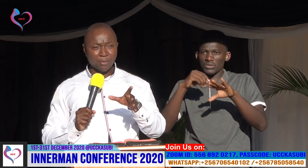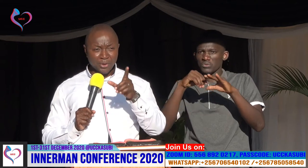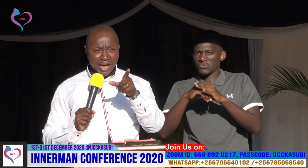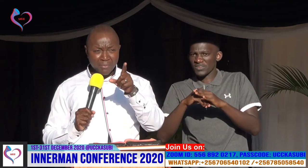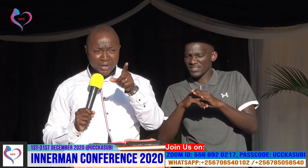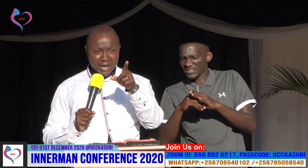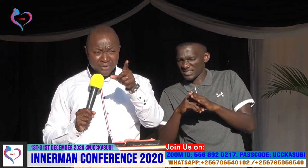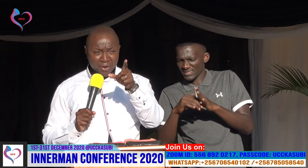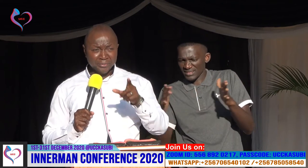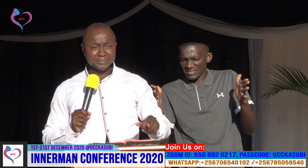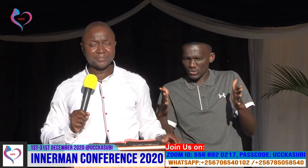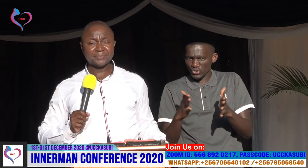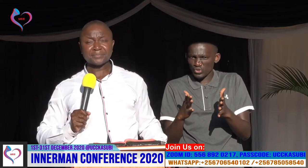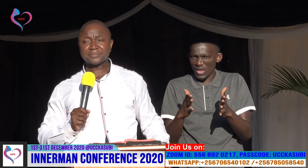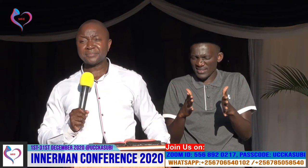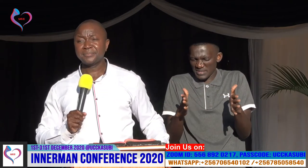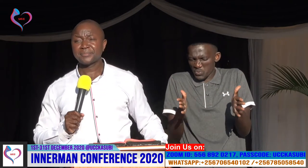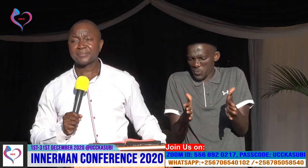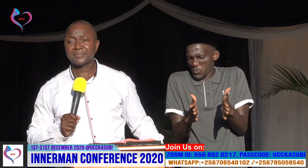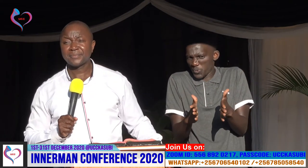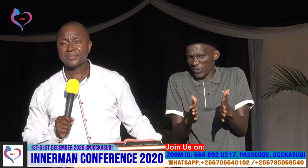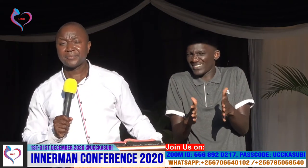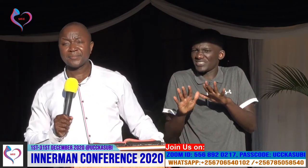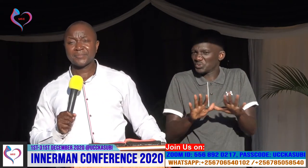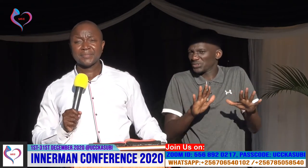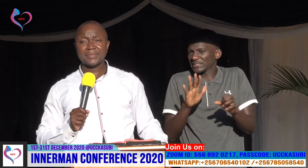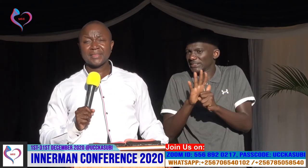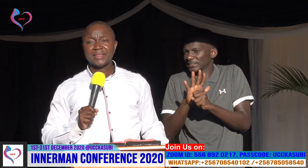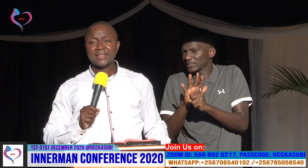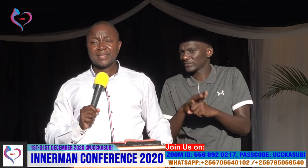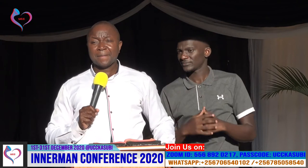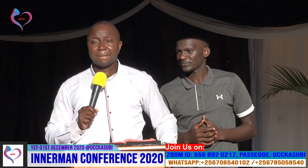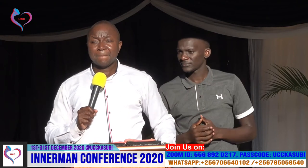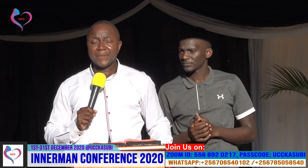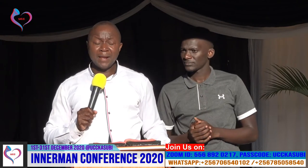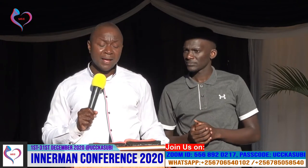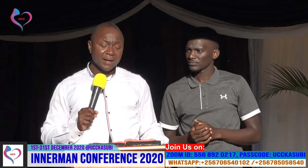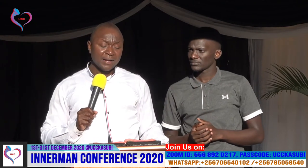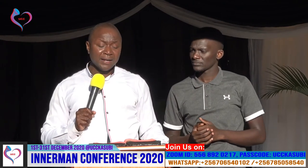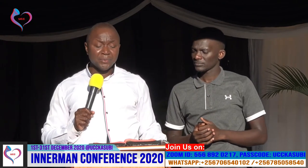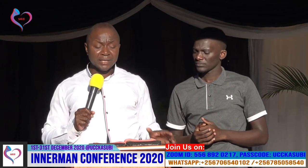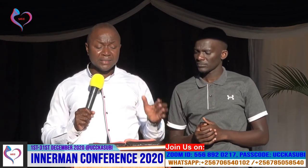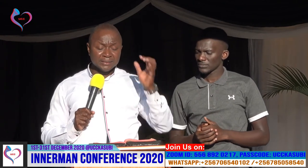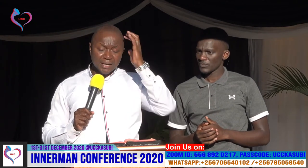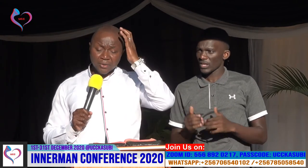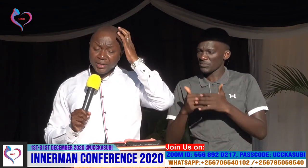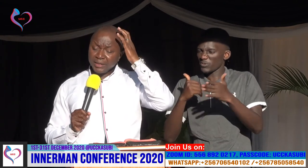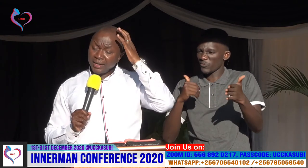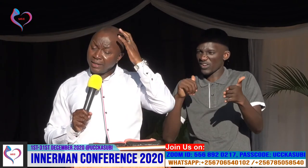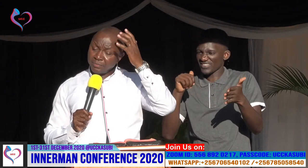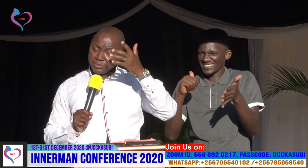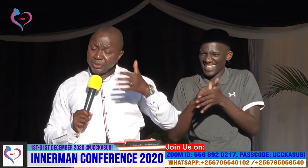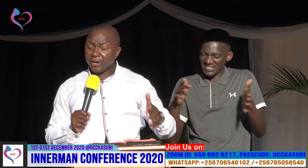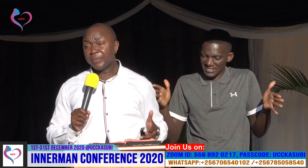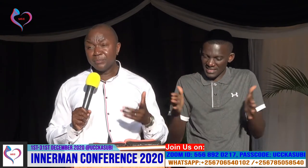tatunda, obonaabona nnyo. That if you're in a small size that doesn't sell to people, you suffer a lot. Era nali mu ka size ako,